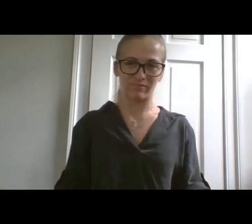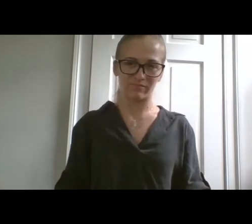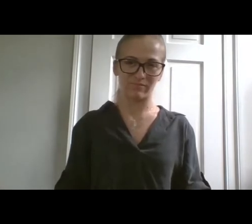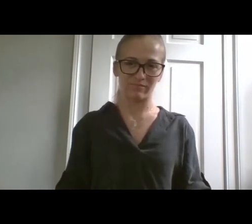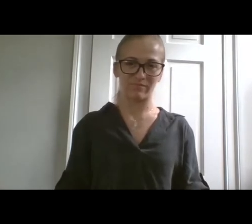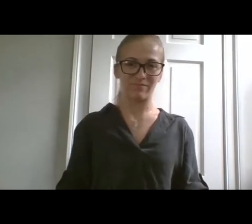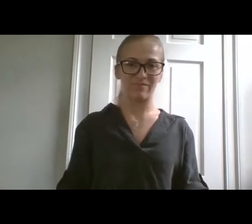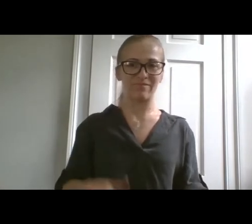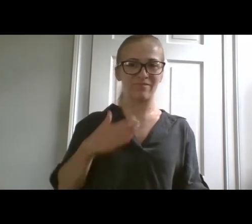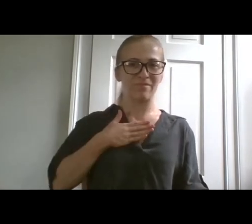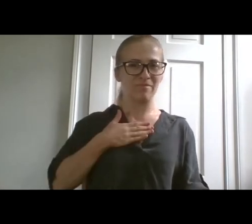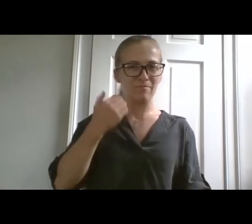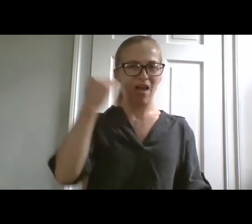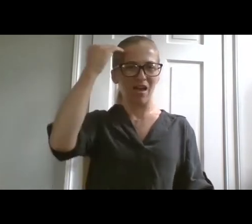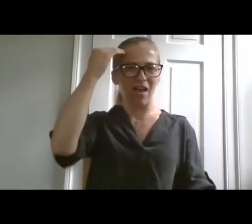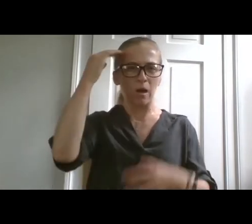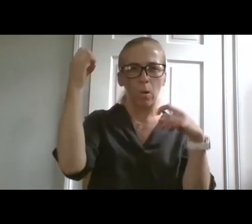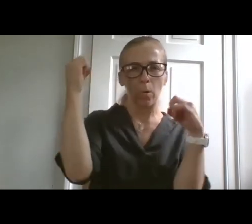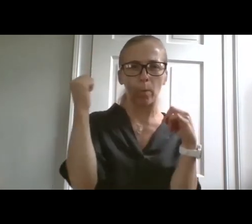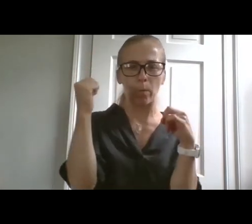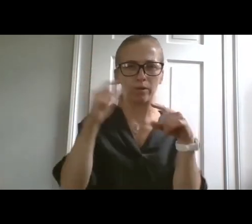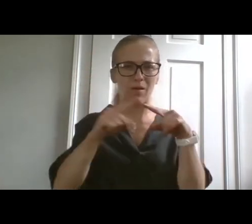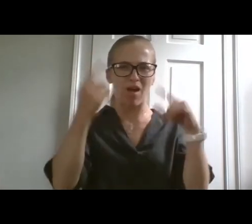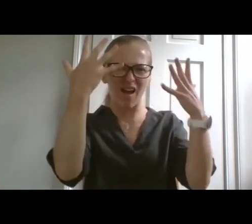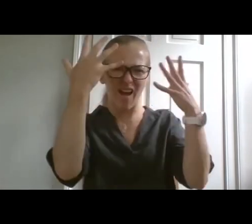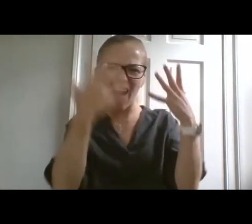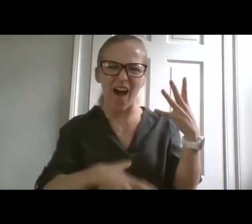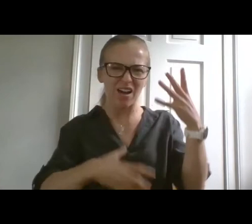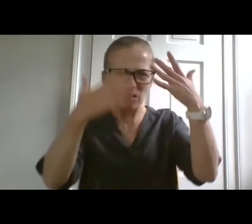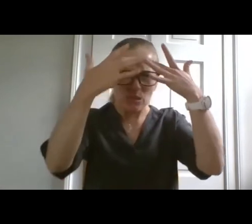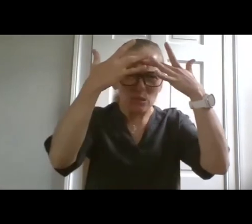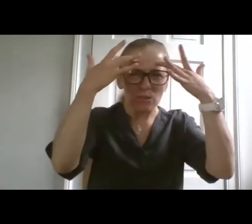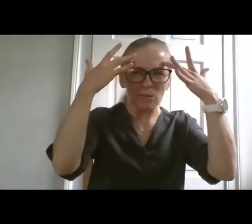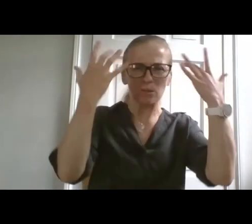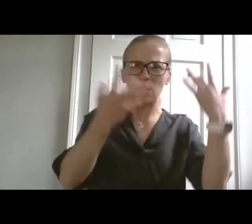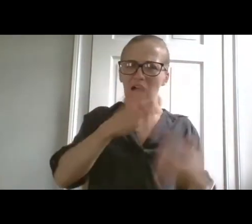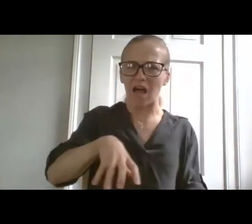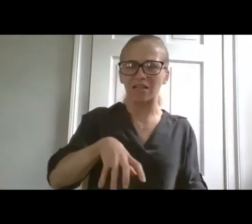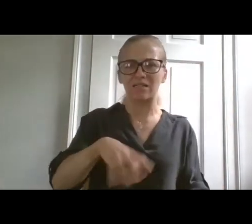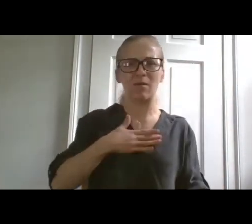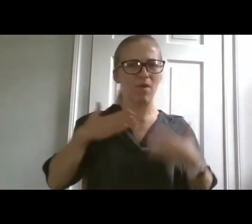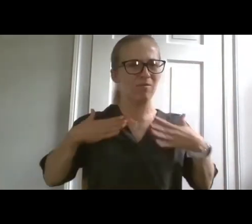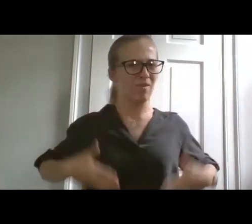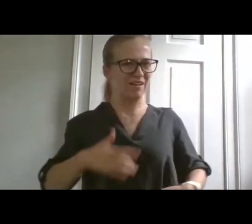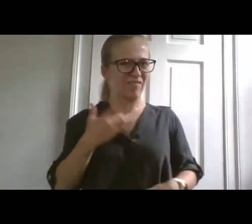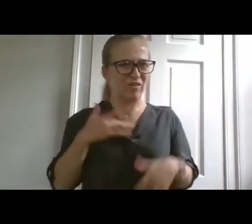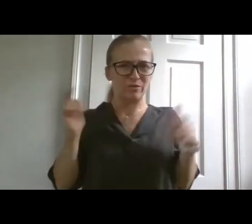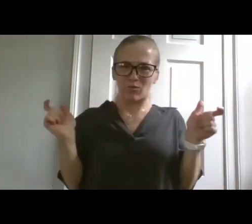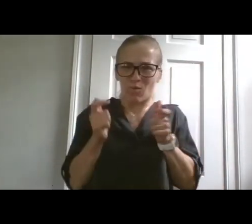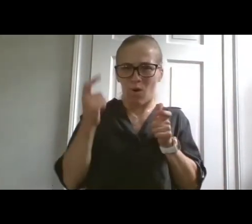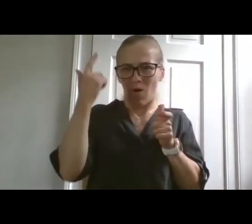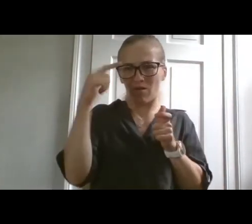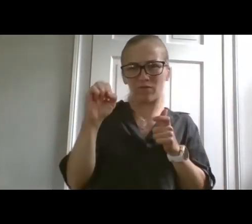The back of my head is cold while the forehead goes hot, very hot. My body feels too small for the